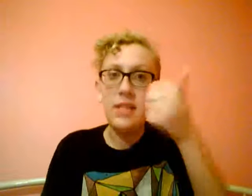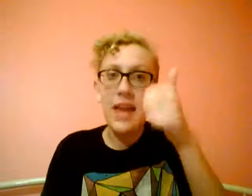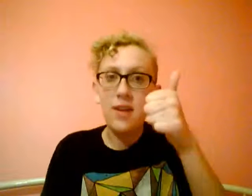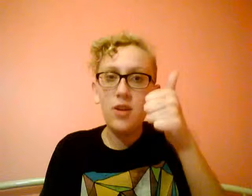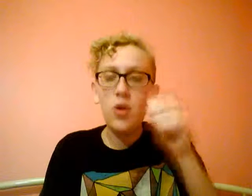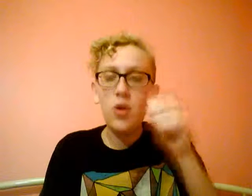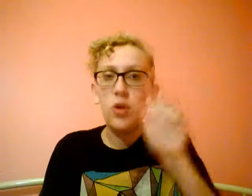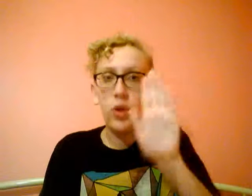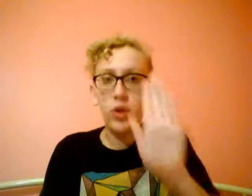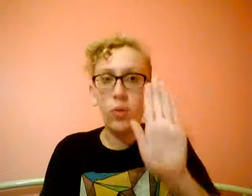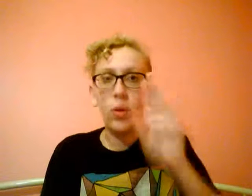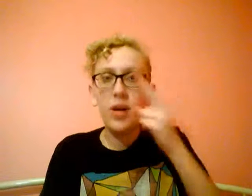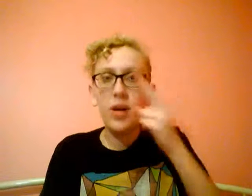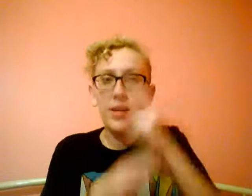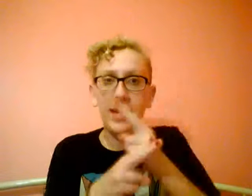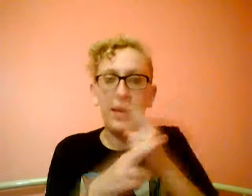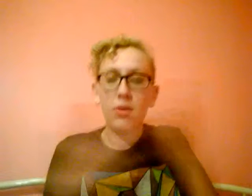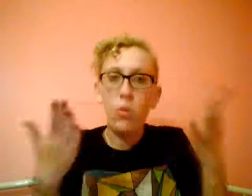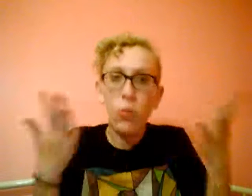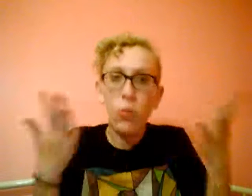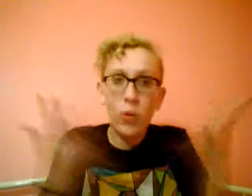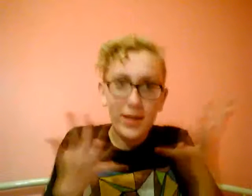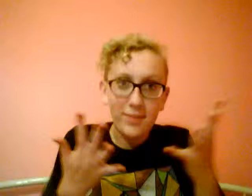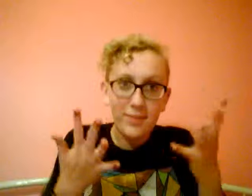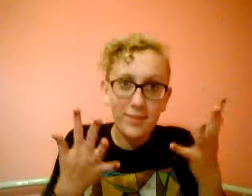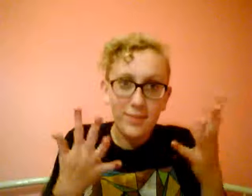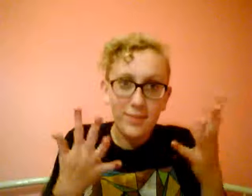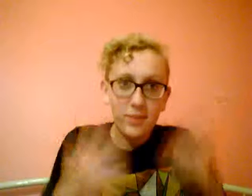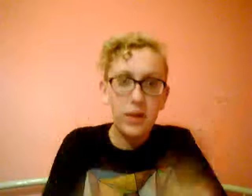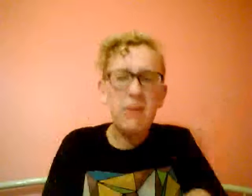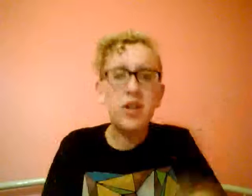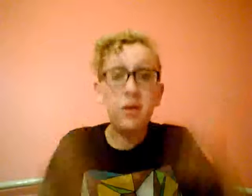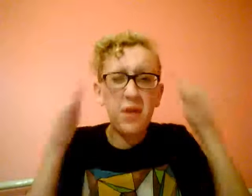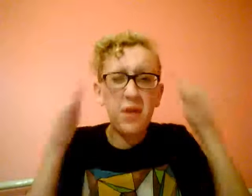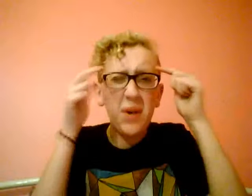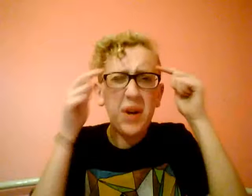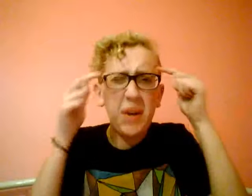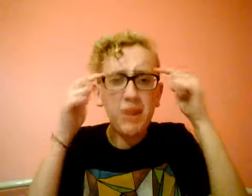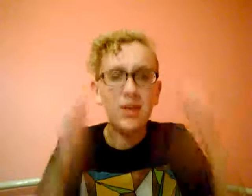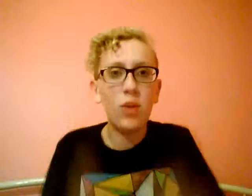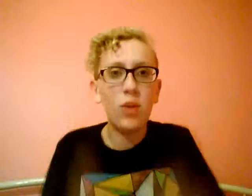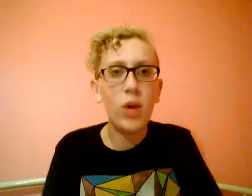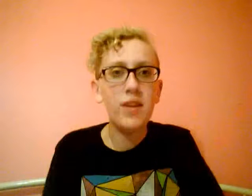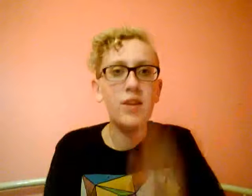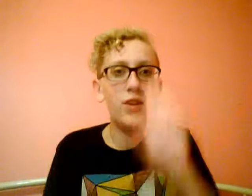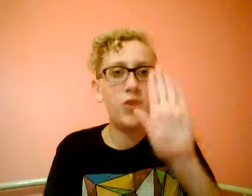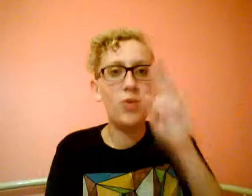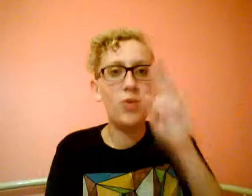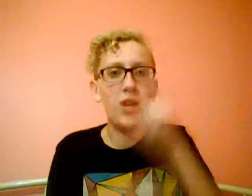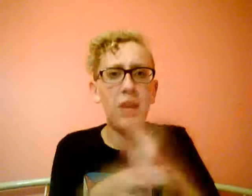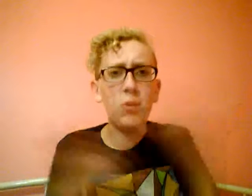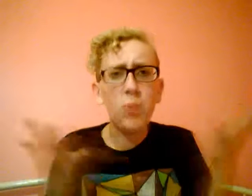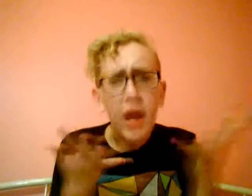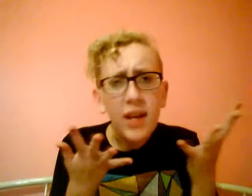10. Your name what? Make sure to furrow your eyebrows on what? Your name what?